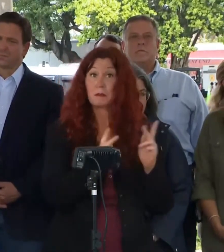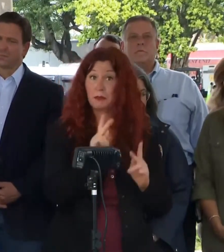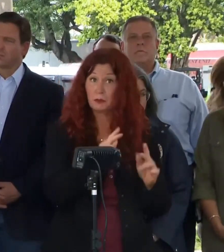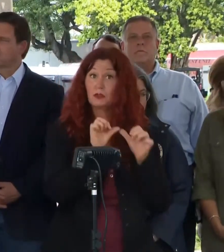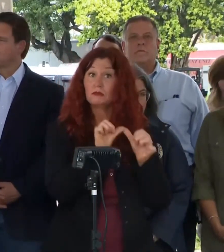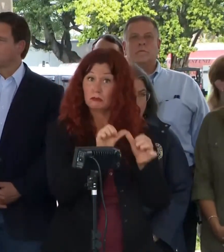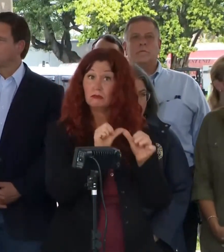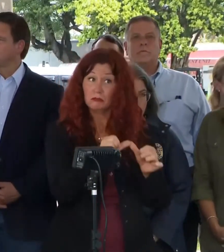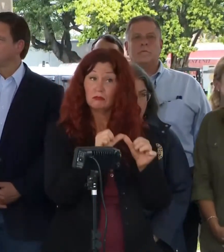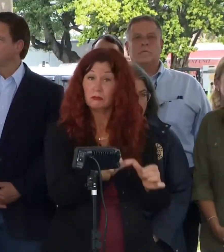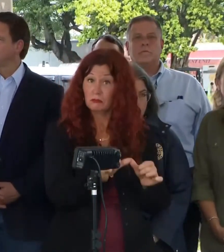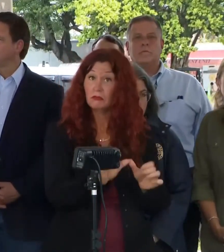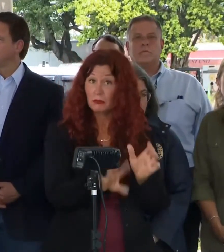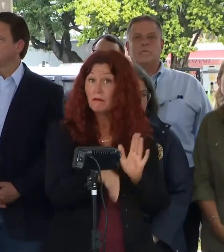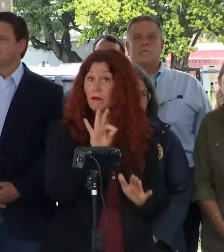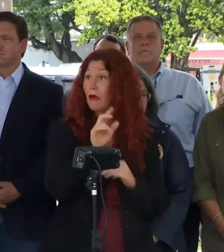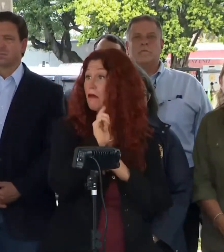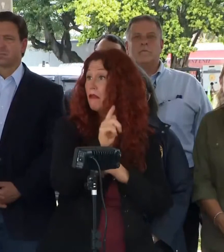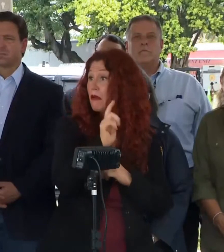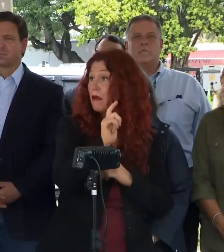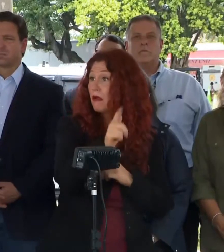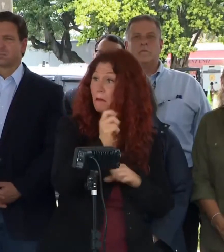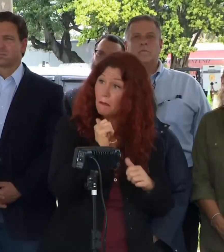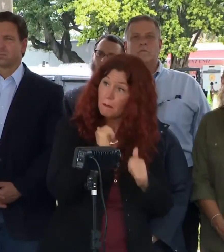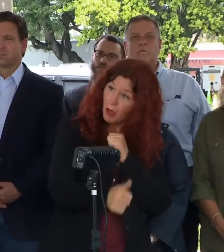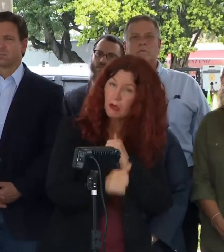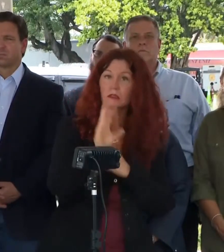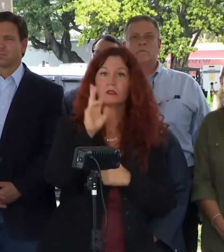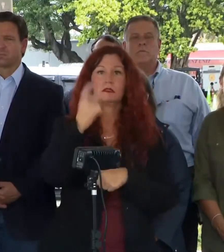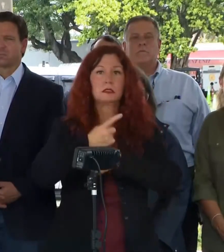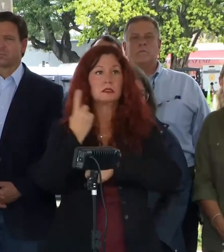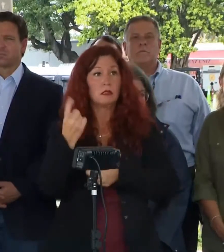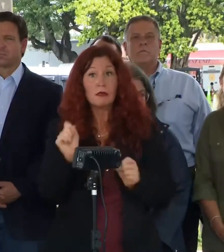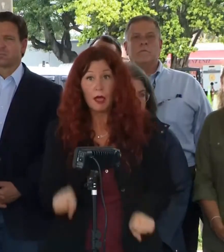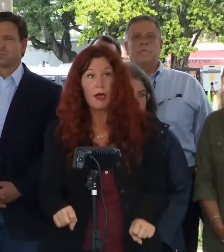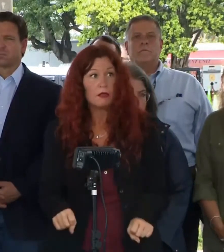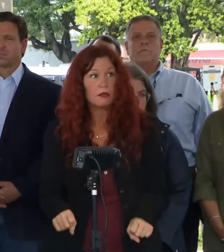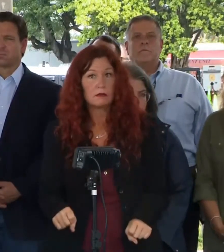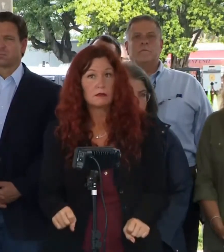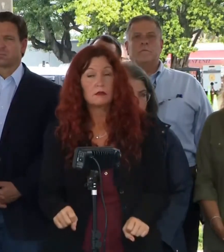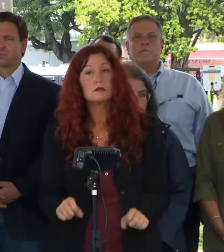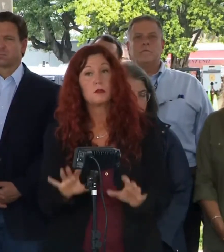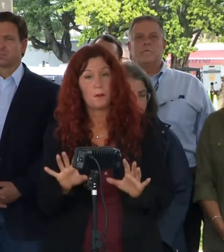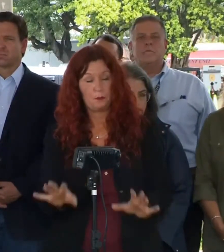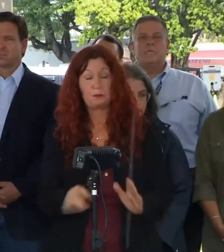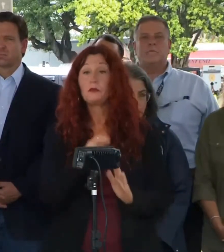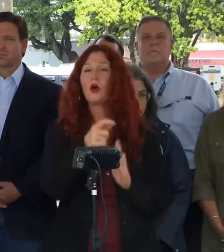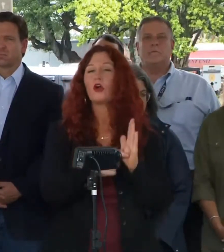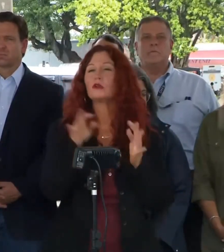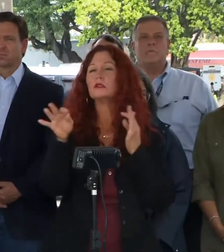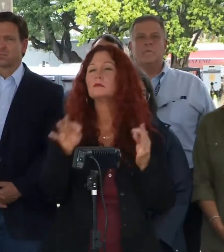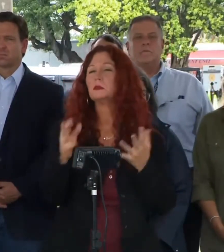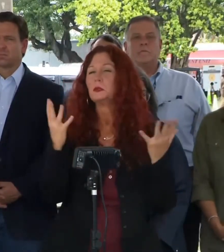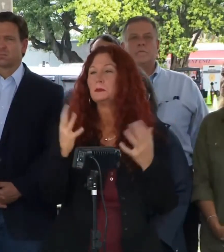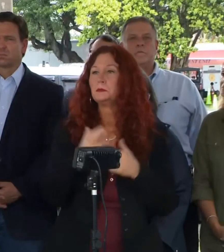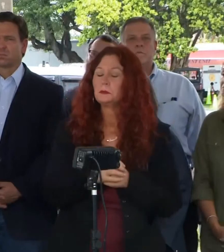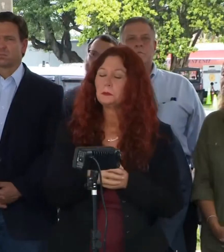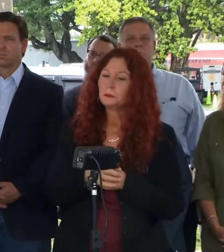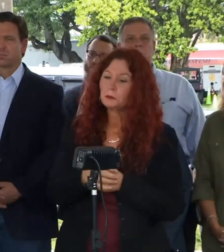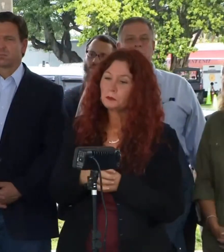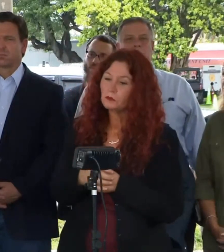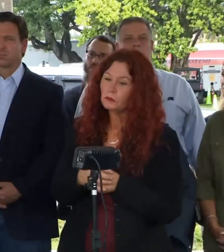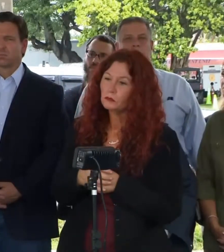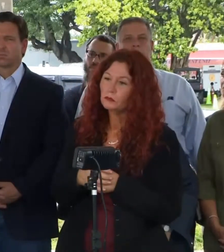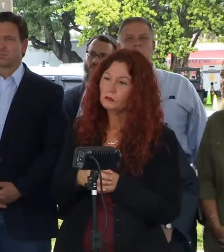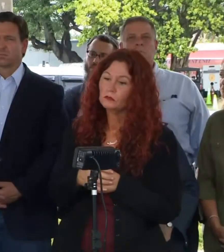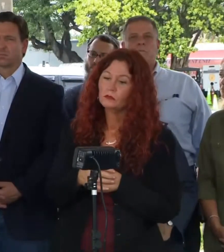up and I talked about what I knew from the article. And it talked about, there were several different